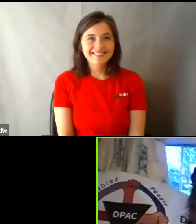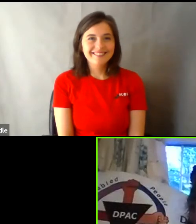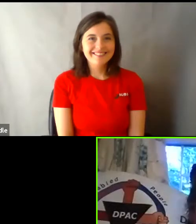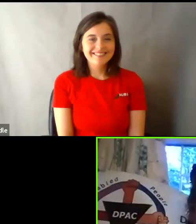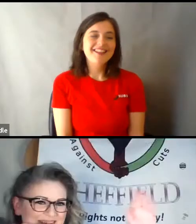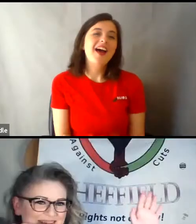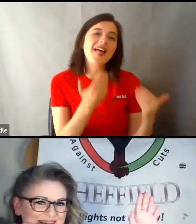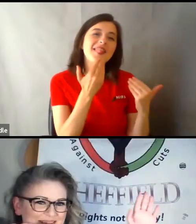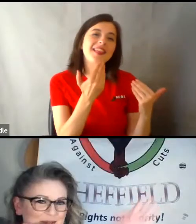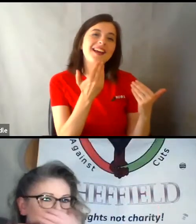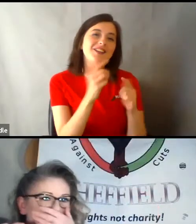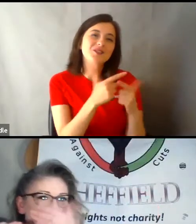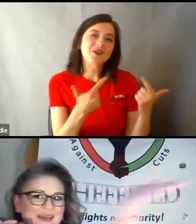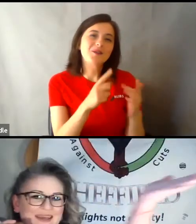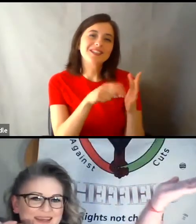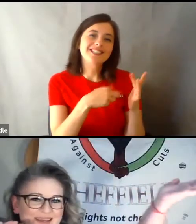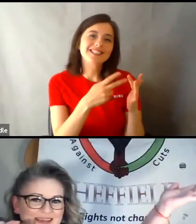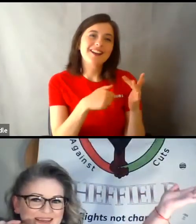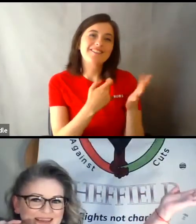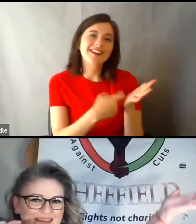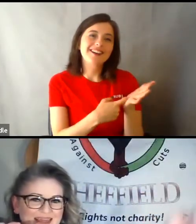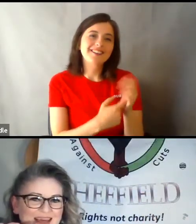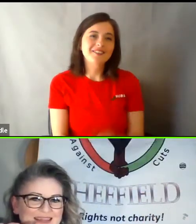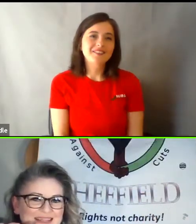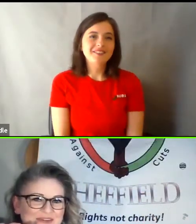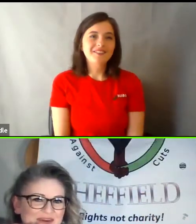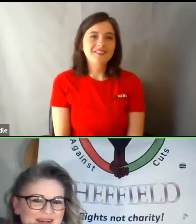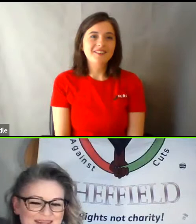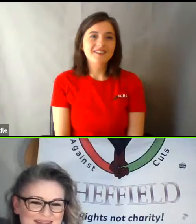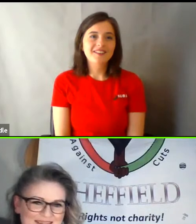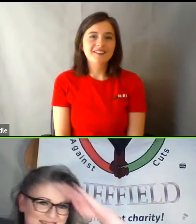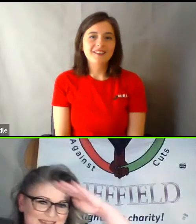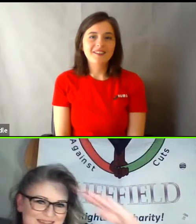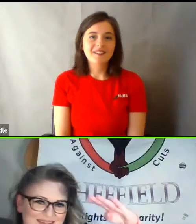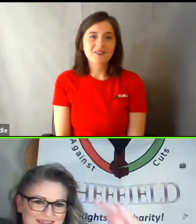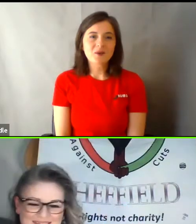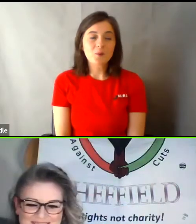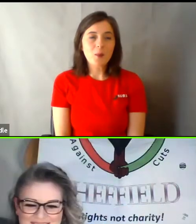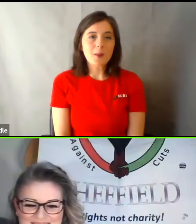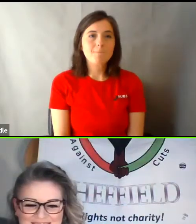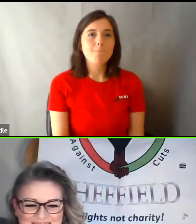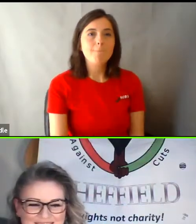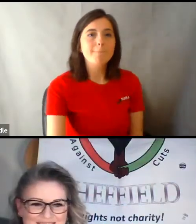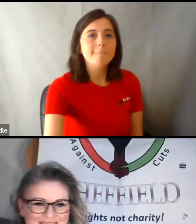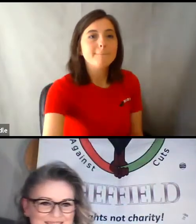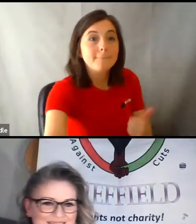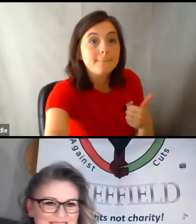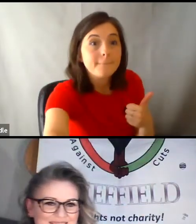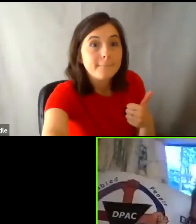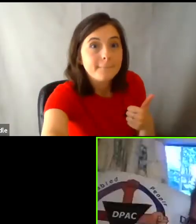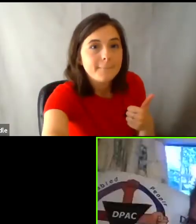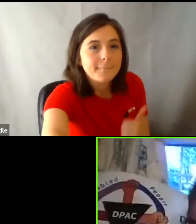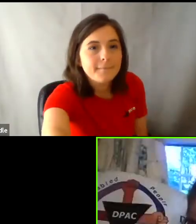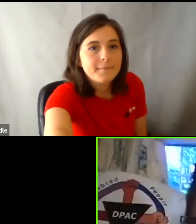Thank you so much, Jennifer. That was brilliant. Thanks, everyone. Okay.